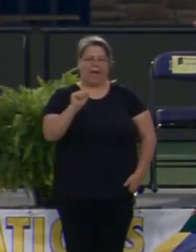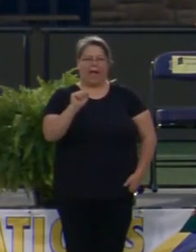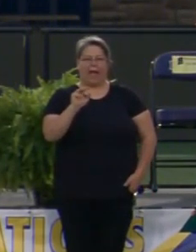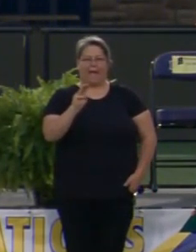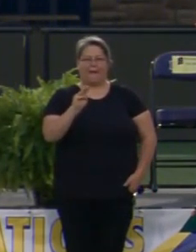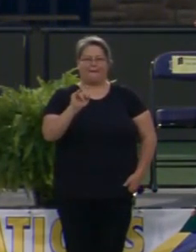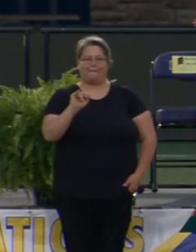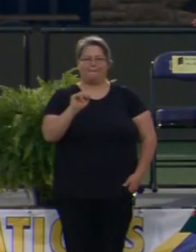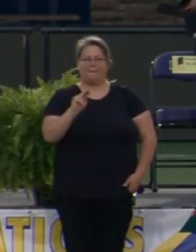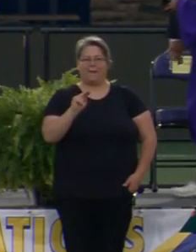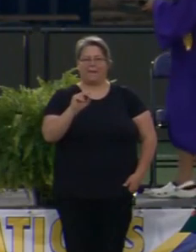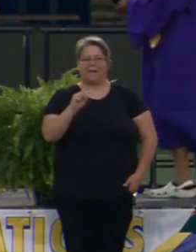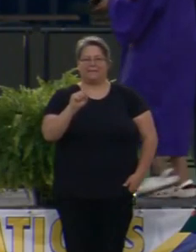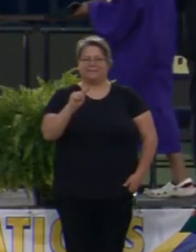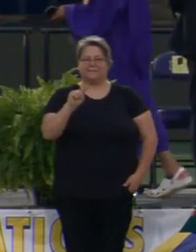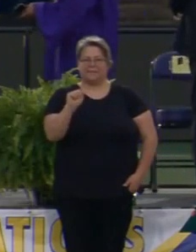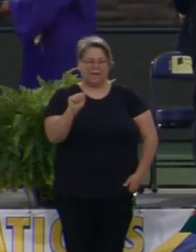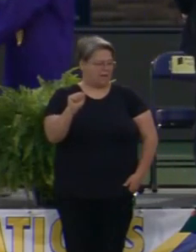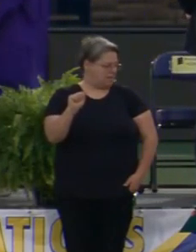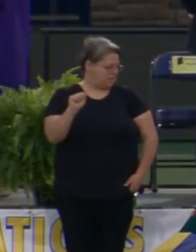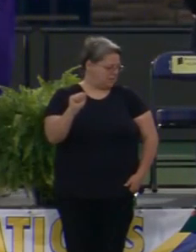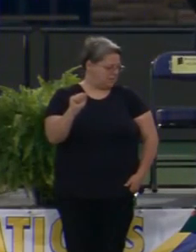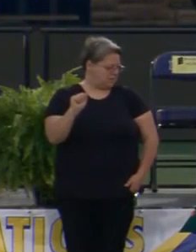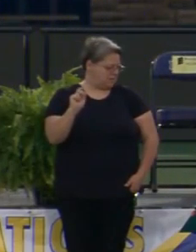Aminata Kohli.